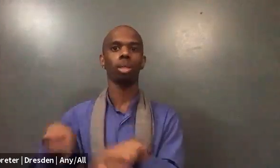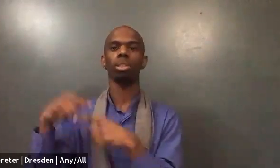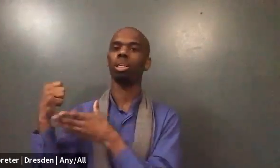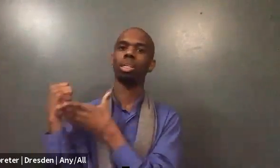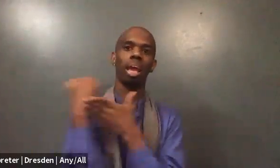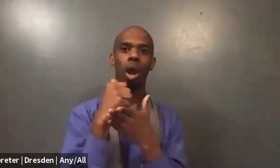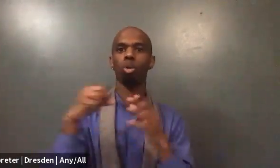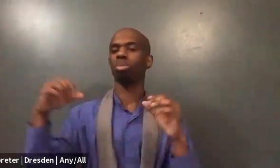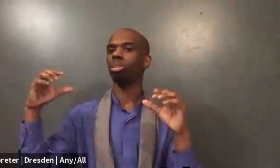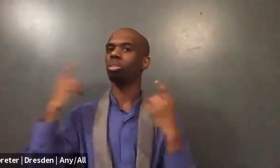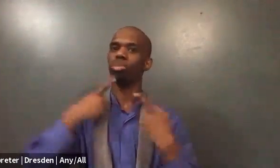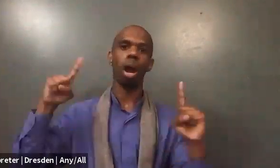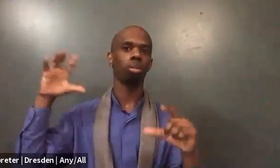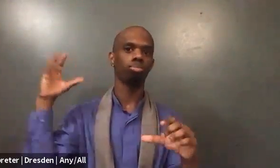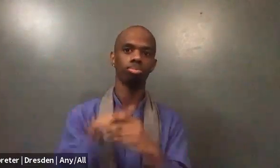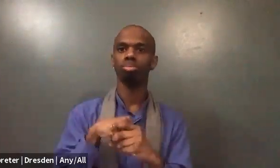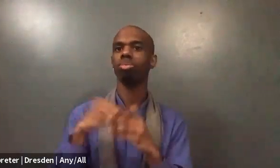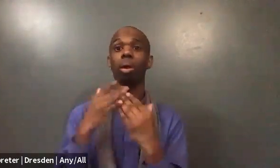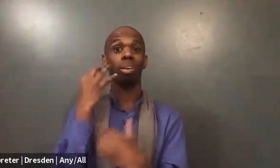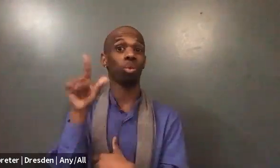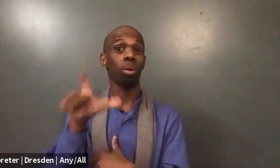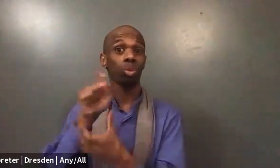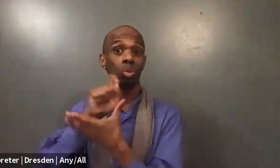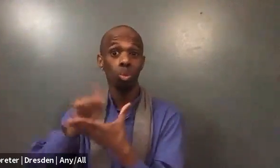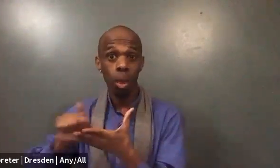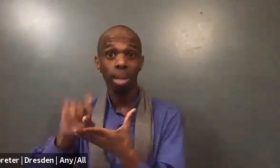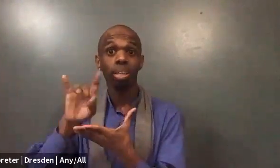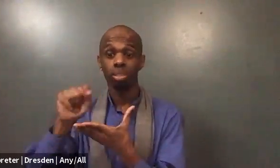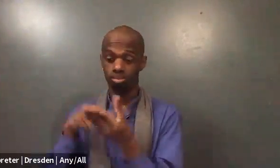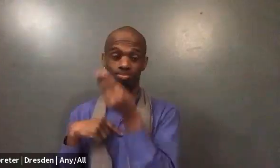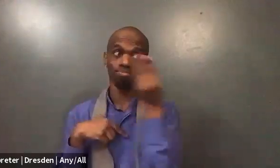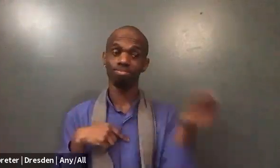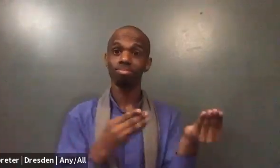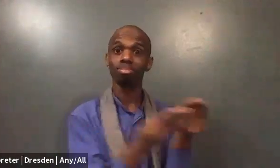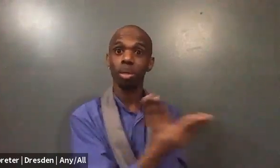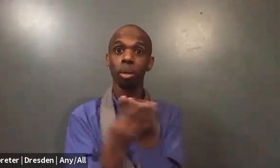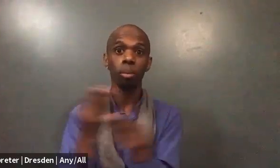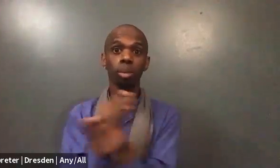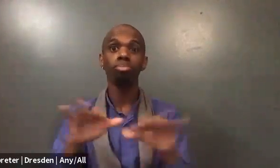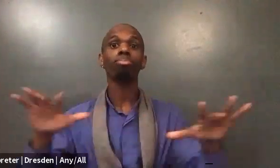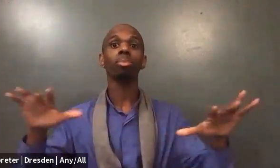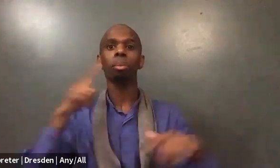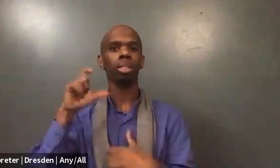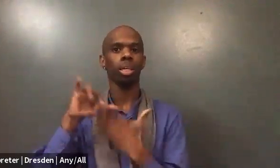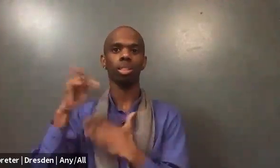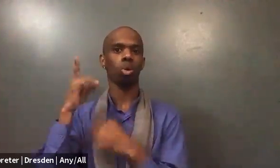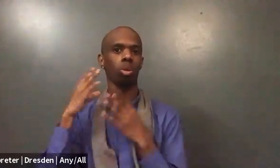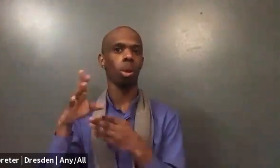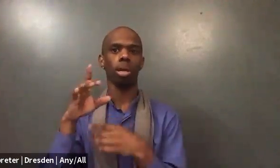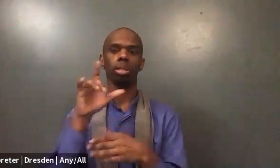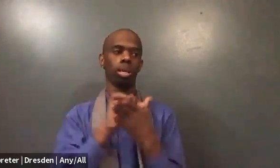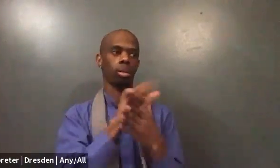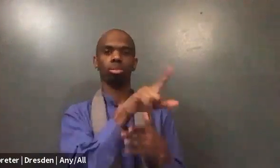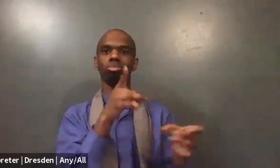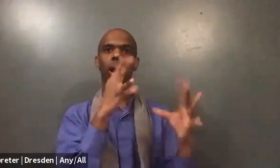it on something and give it to somebody, because that's the only way it's going to stop or be. You